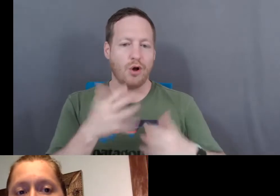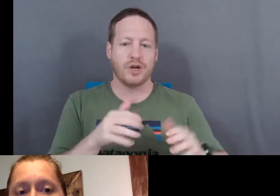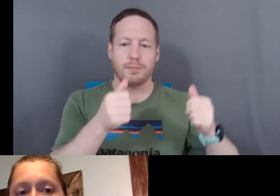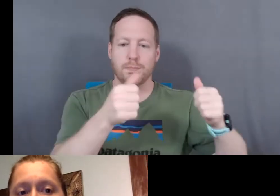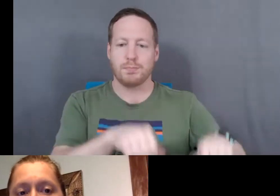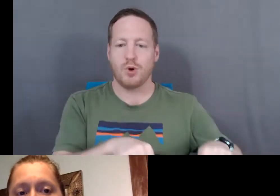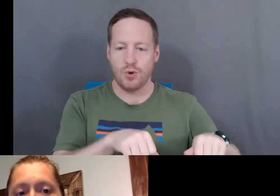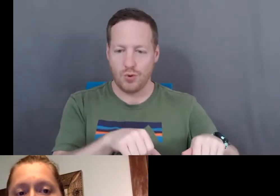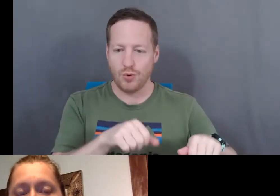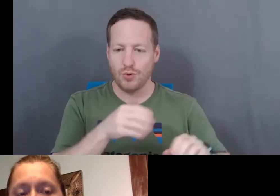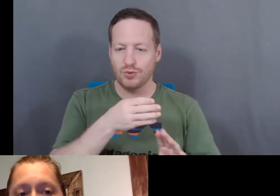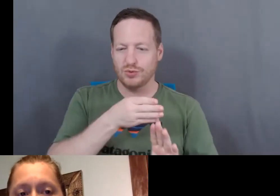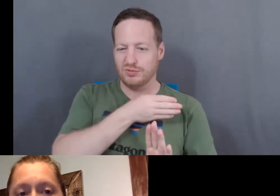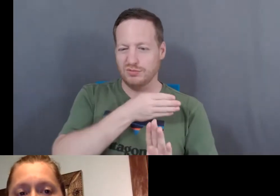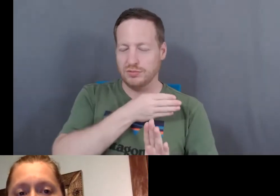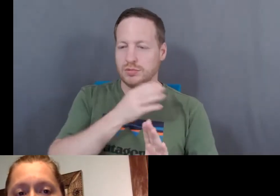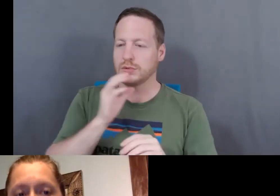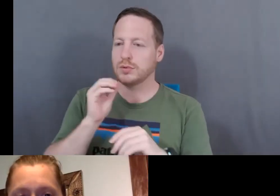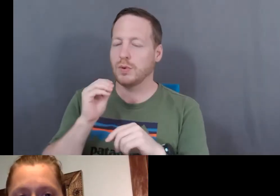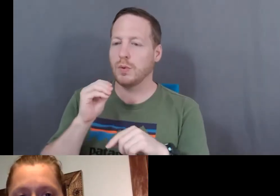This is Tim speaking. So we